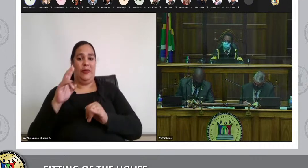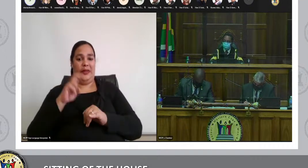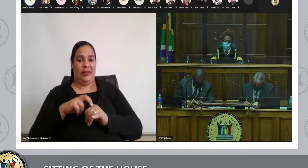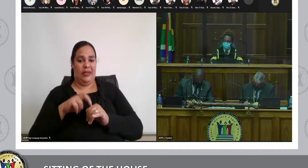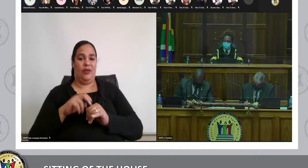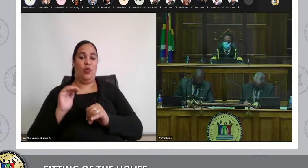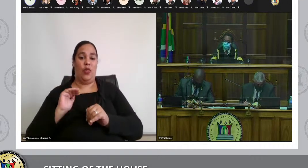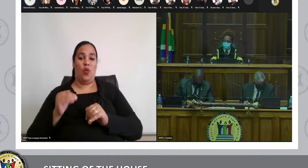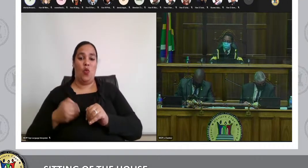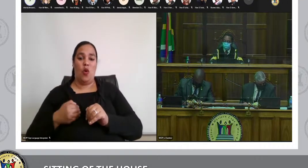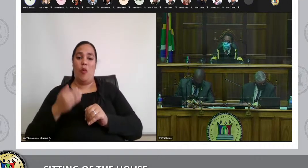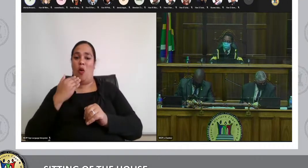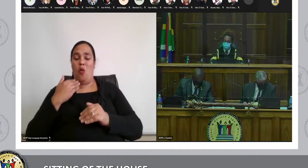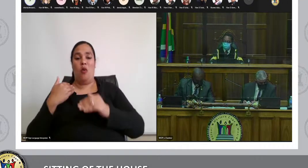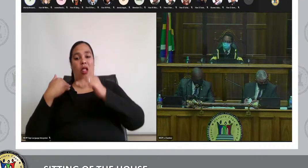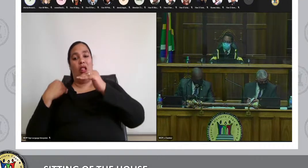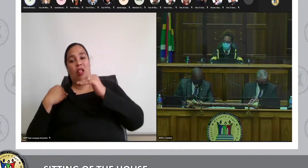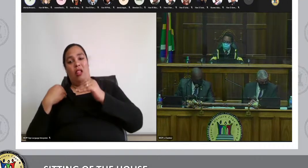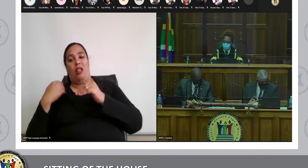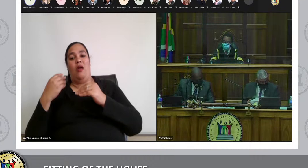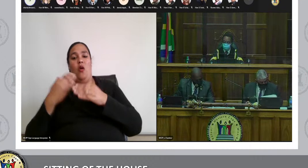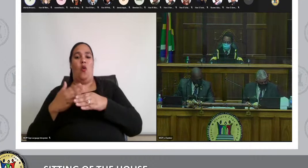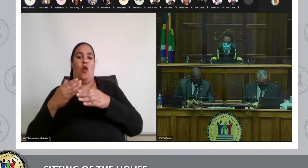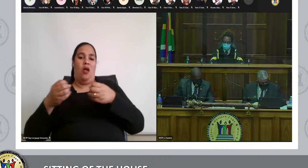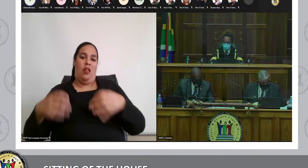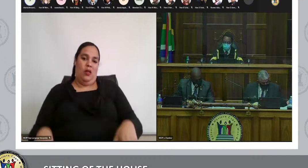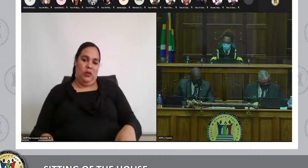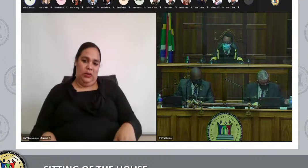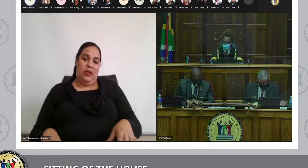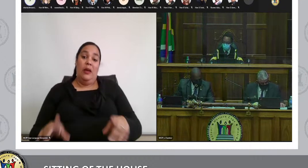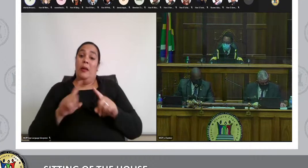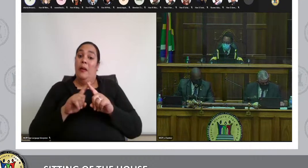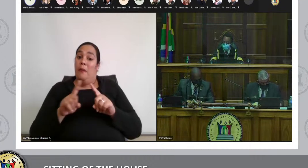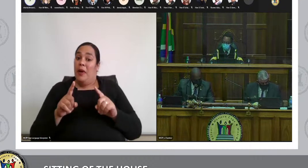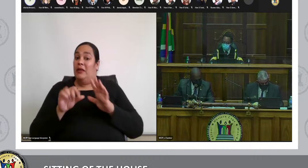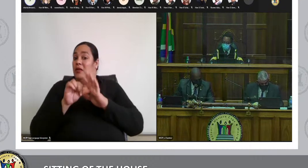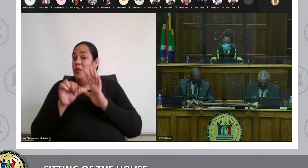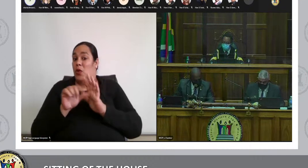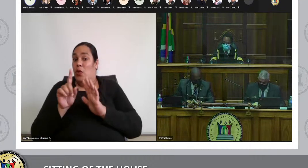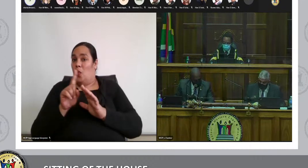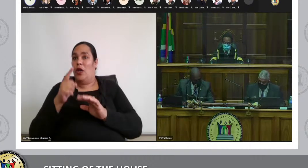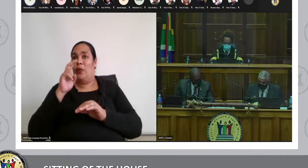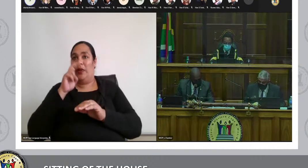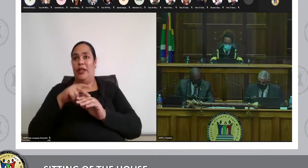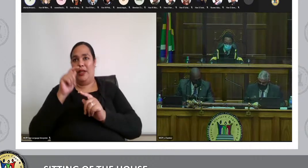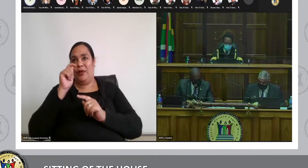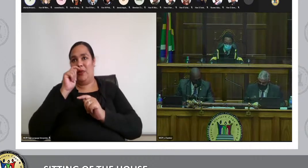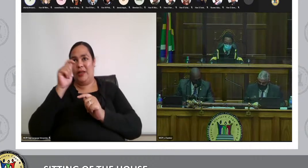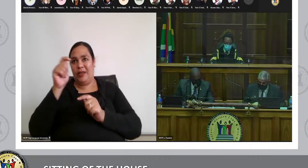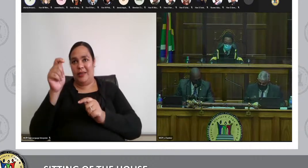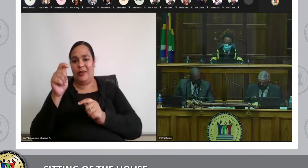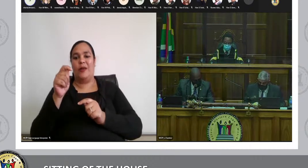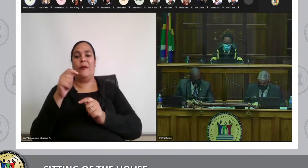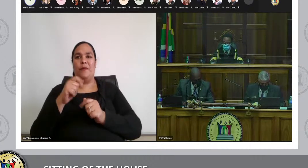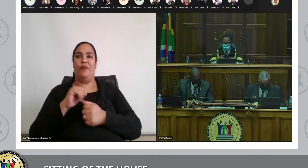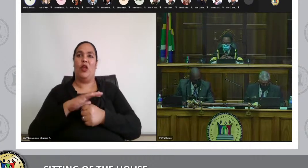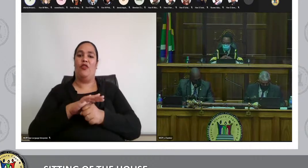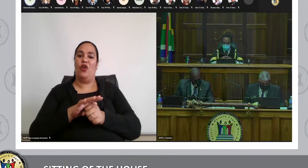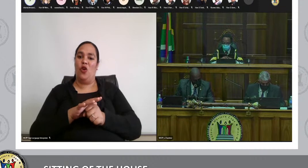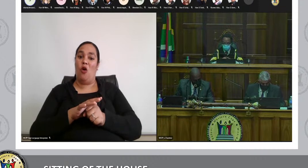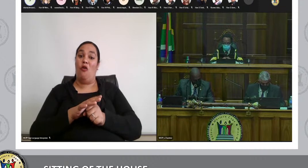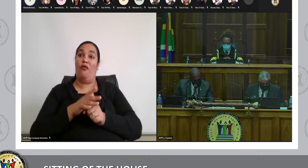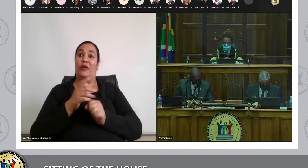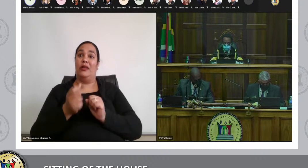with women bearing the brunt of job losses. Whilst it is important that we recognise the impact of the COVID-19